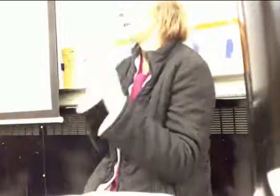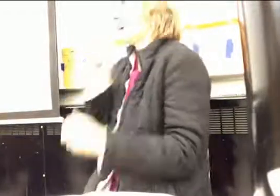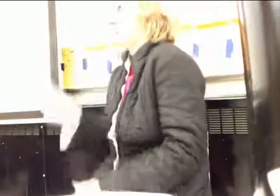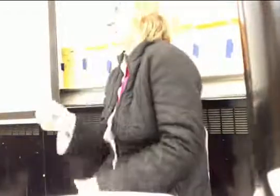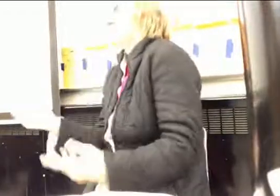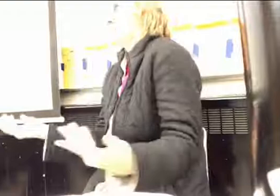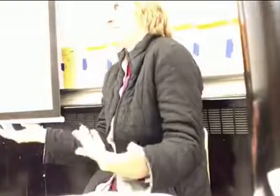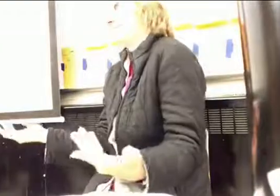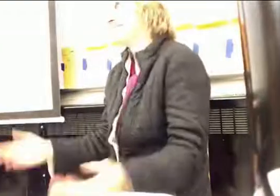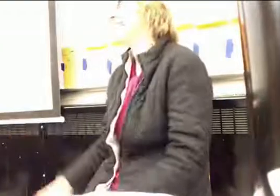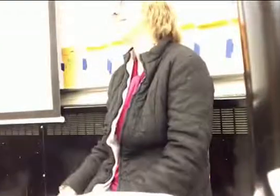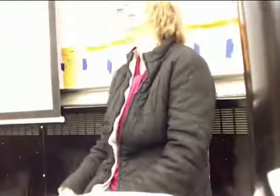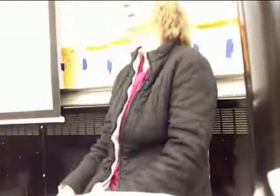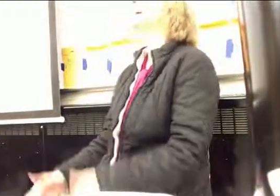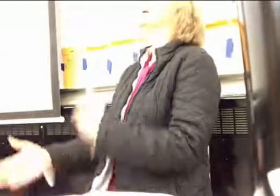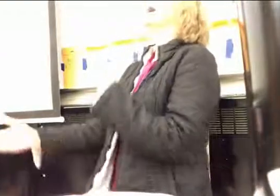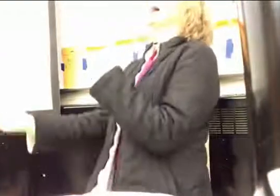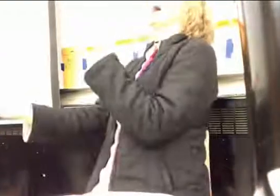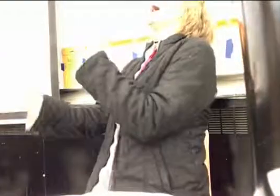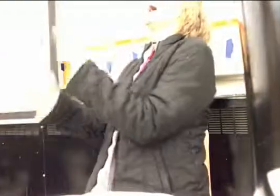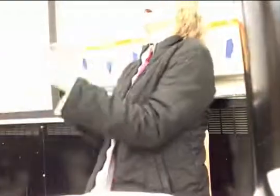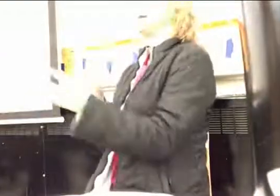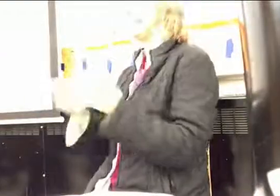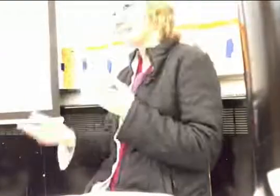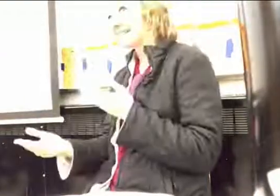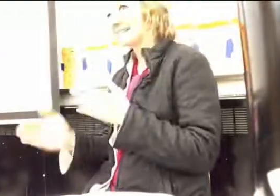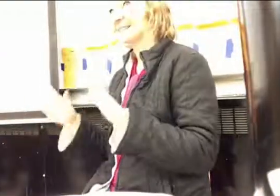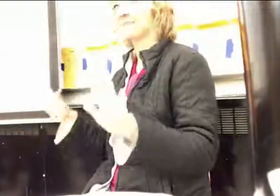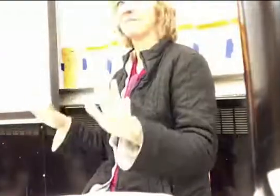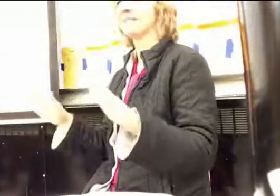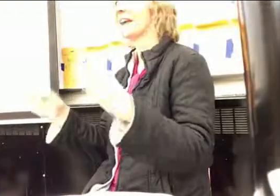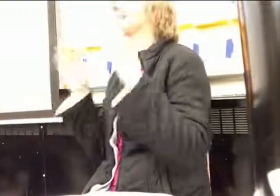Okay. Anyways, okay,